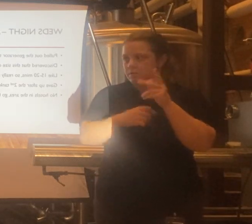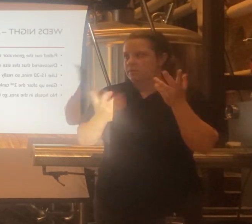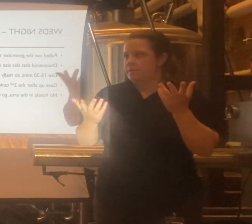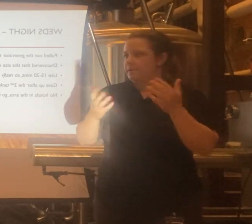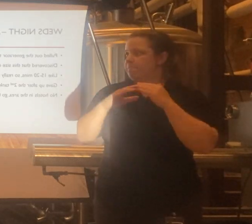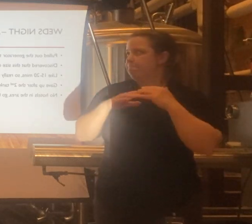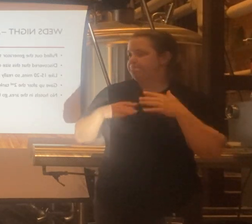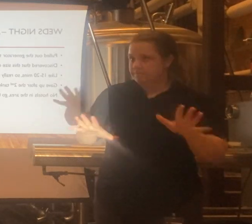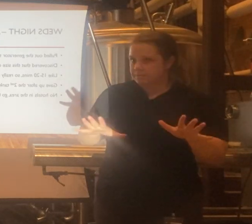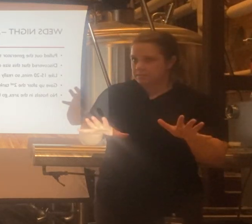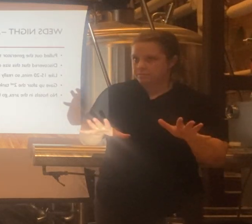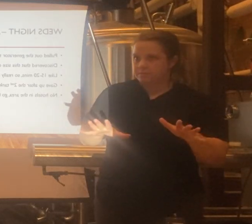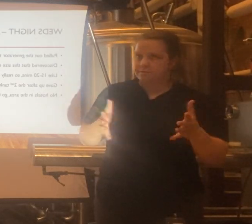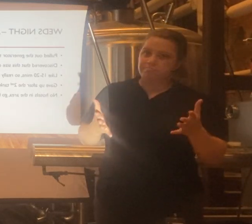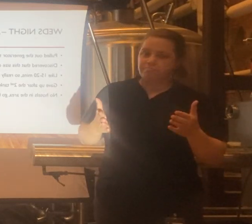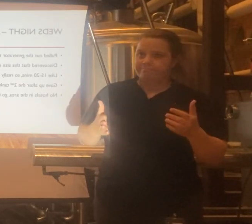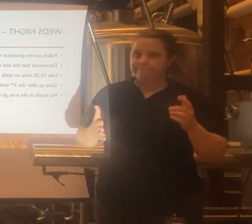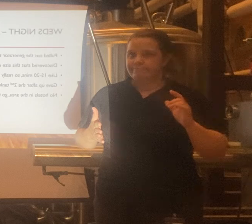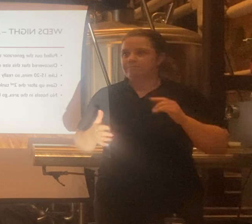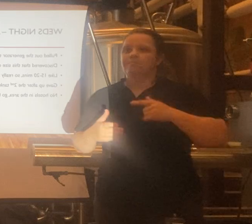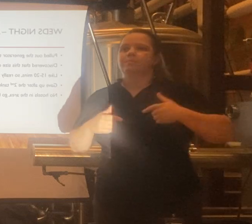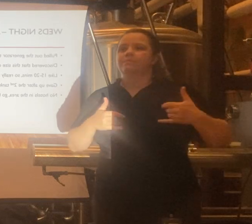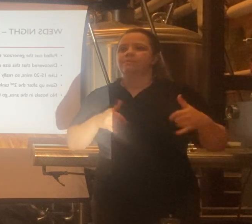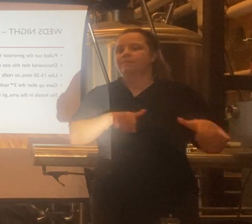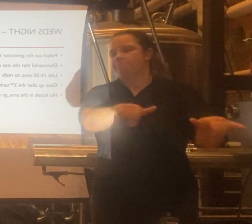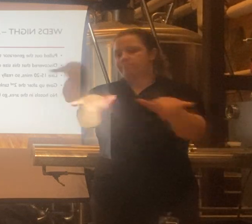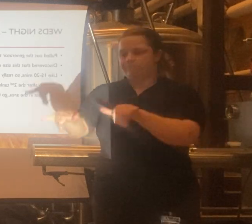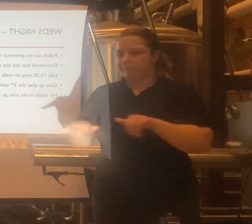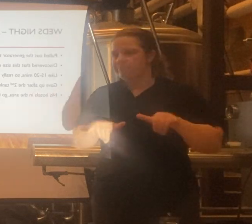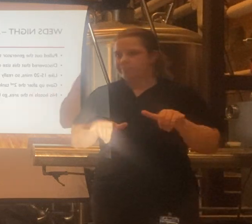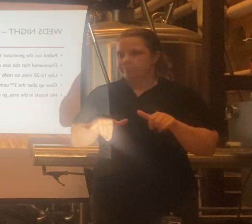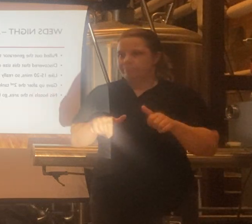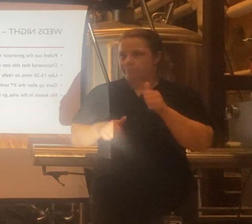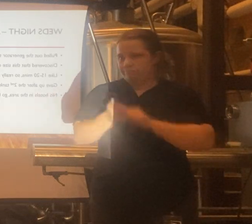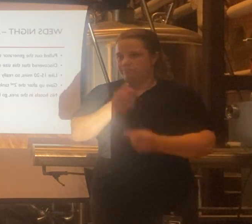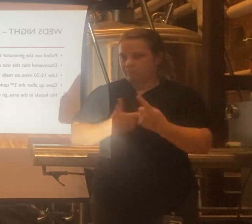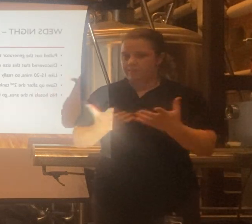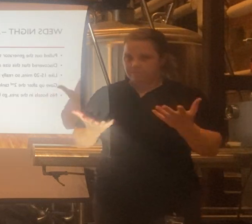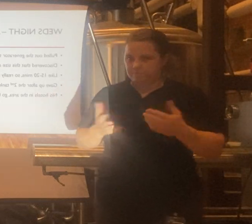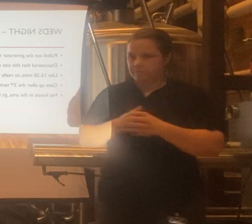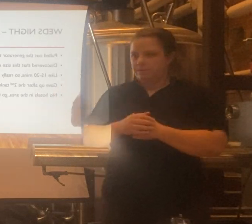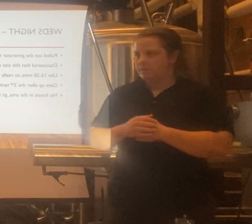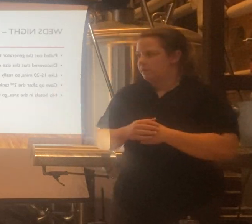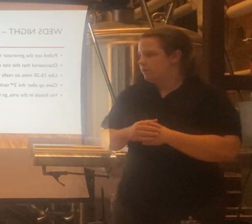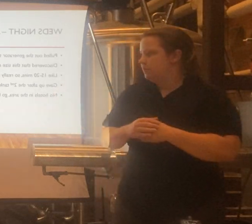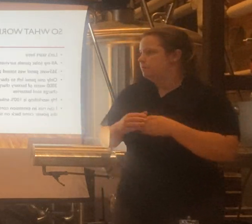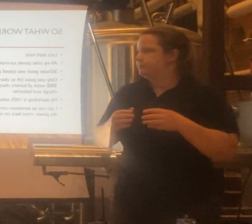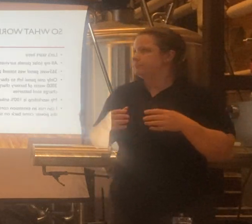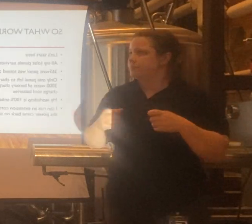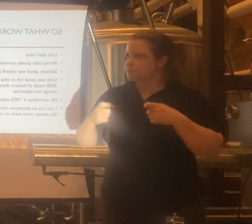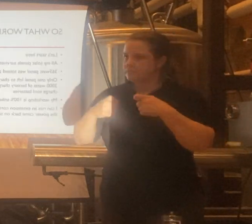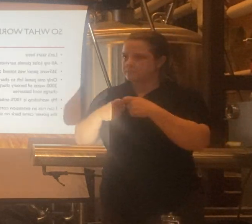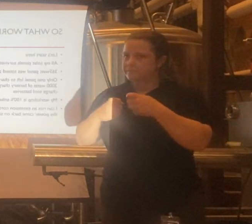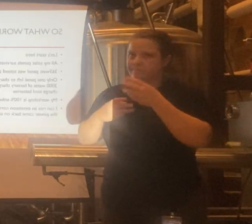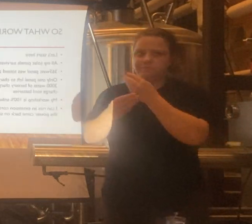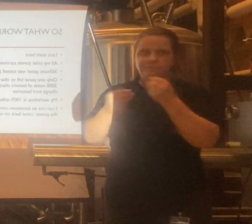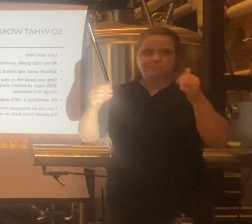every one of our neighbors did. And again, there was no hotels in the area, power was out, they were full, so off we